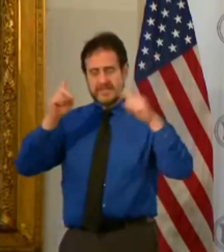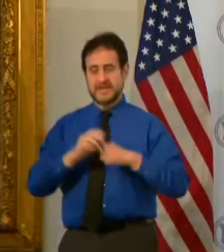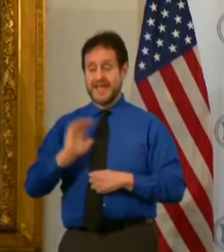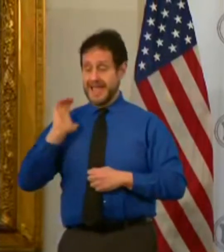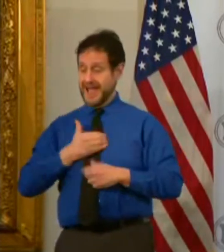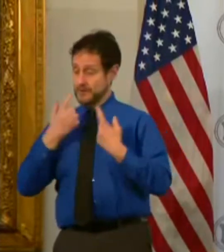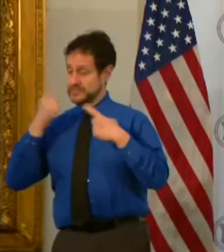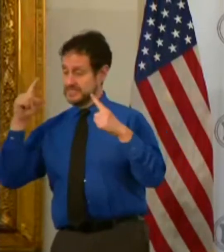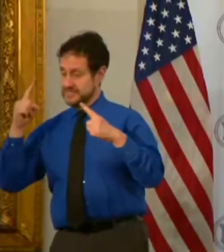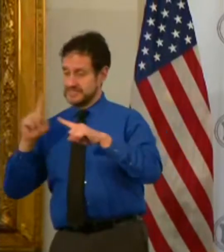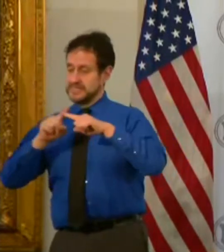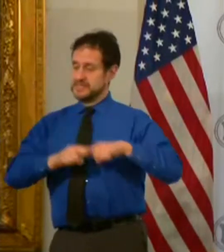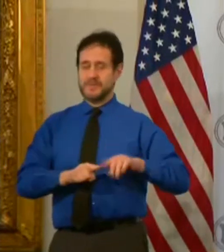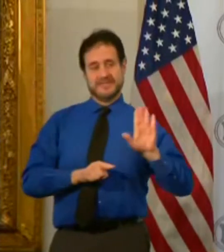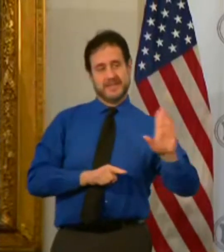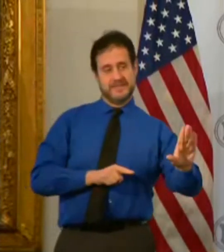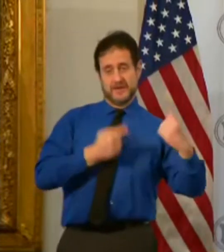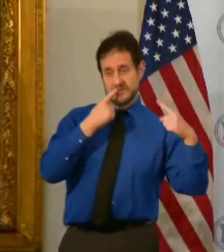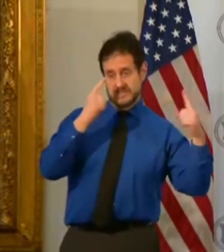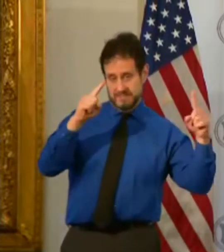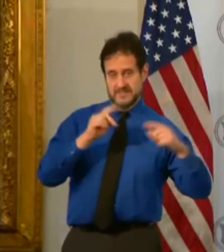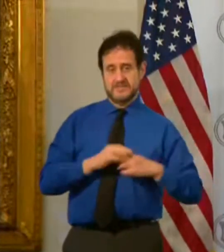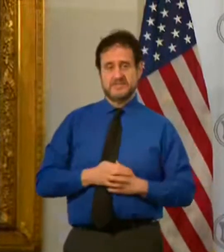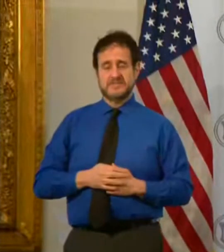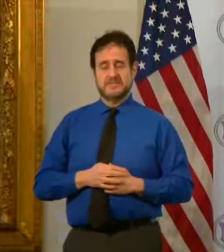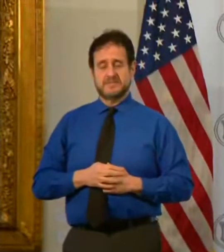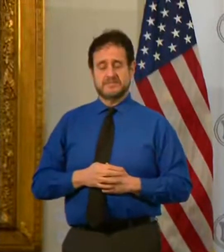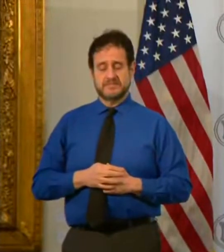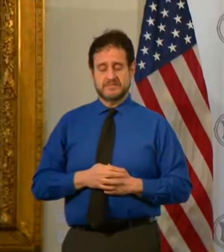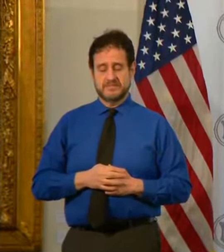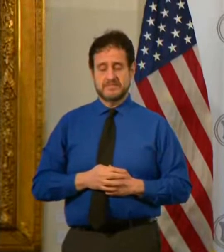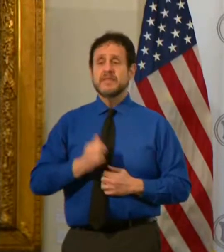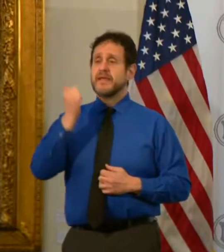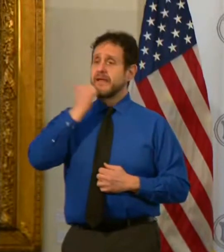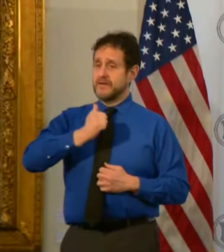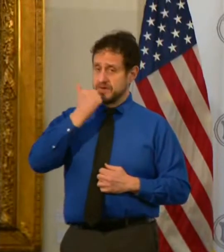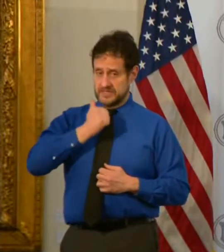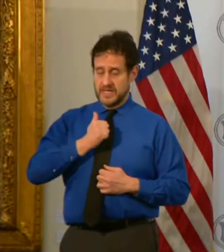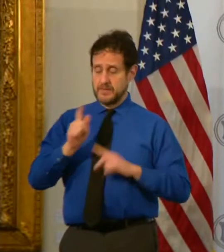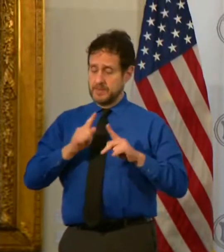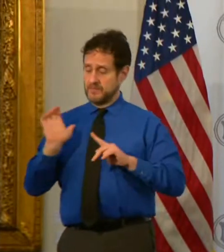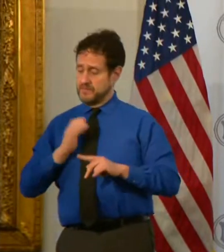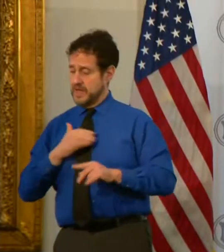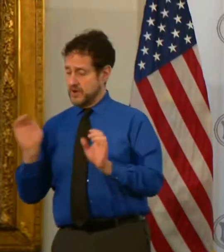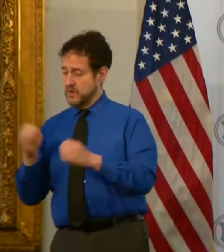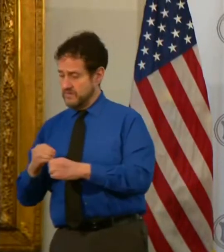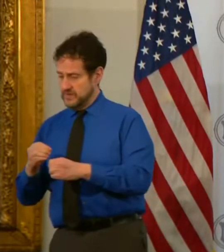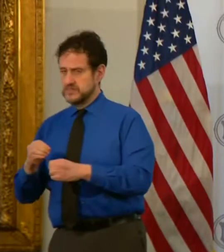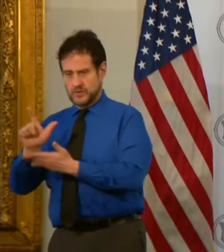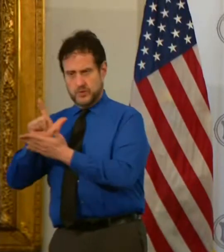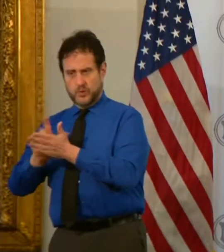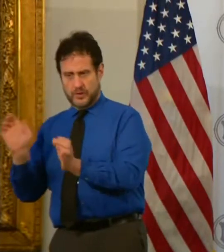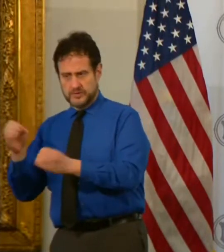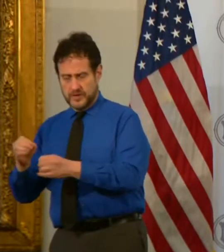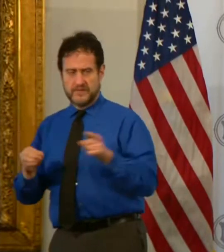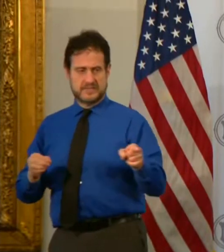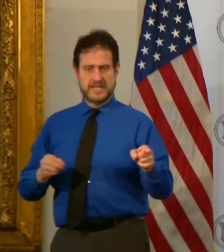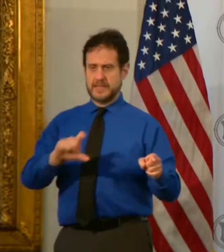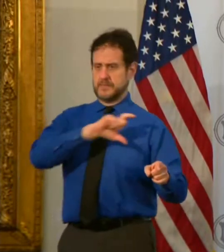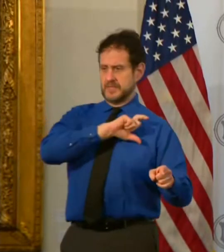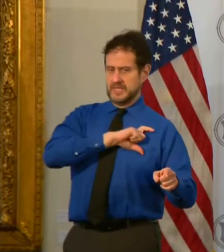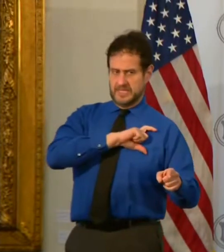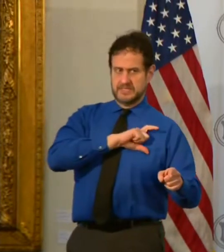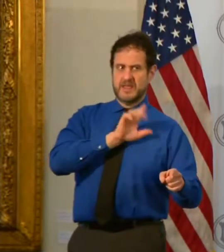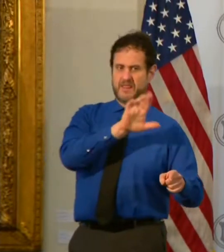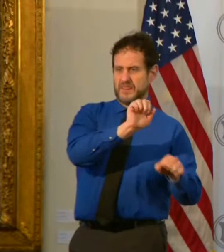their success. And every day, these people from our office and Chicago Police Department do the work, head down, do